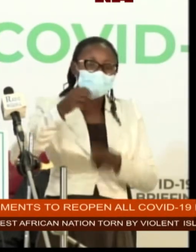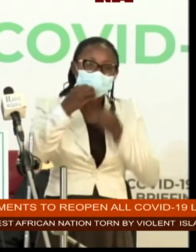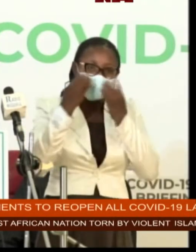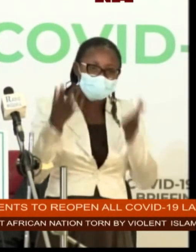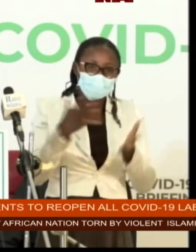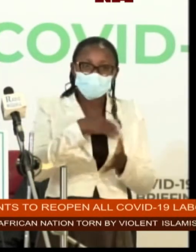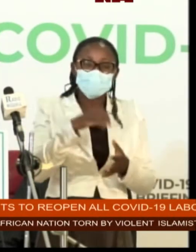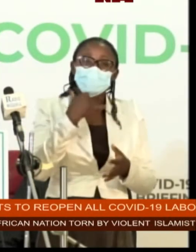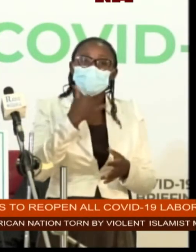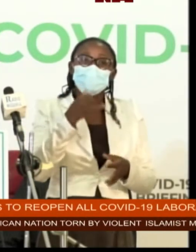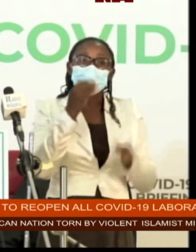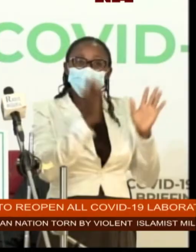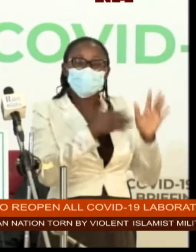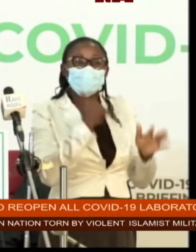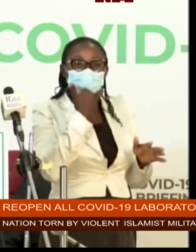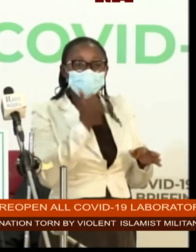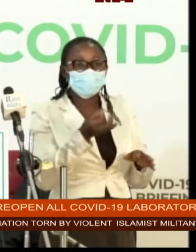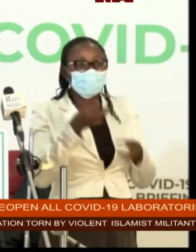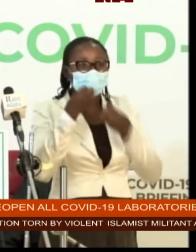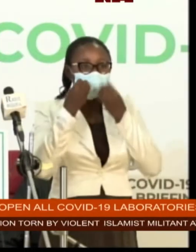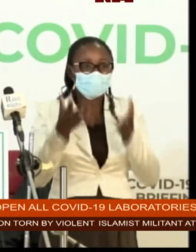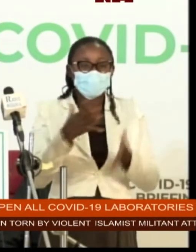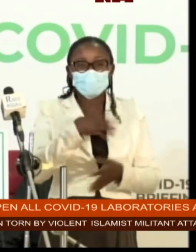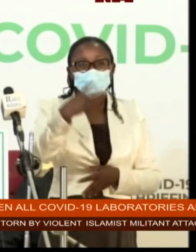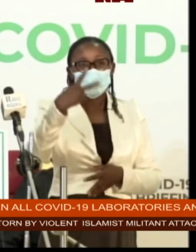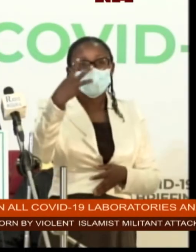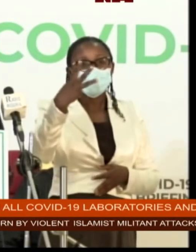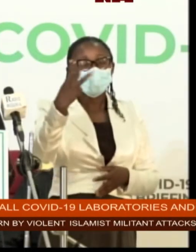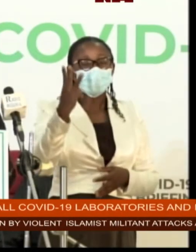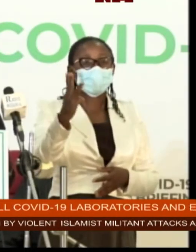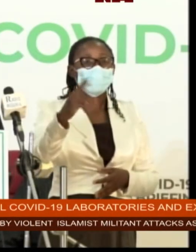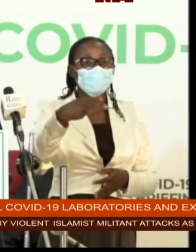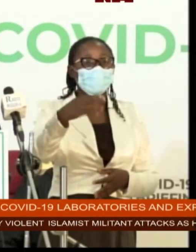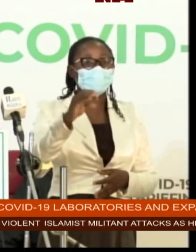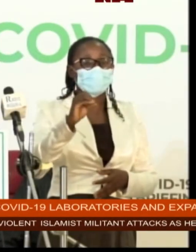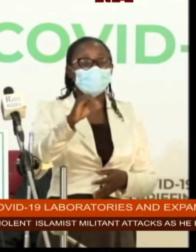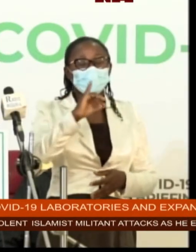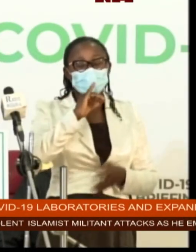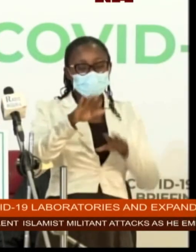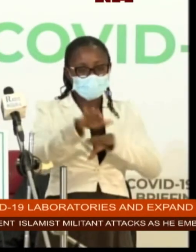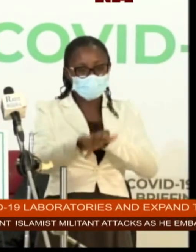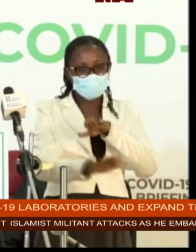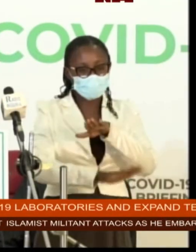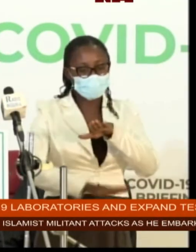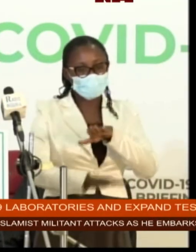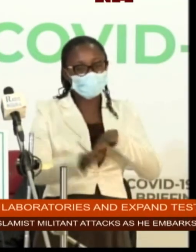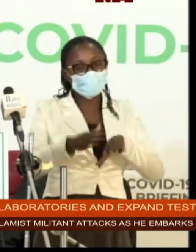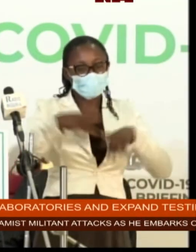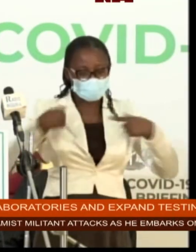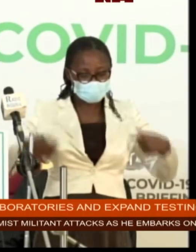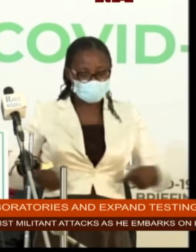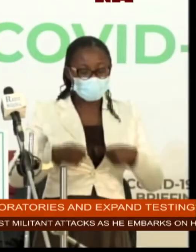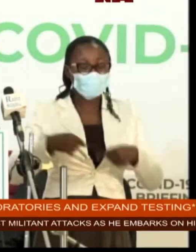credible information. And WHO based its intervention on science. We use science to